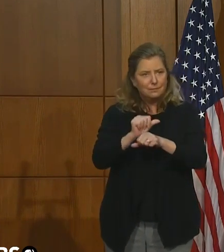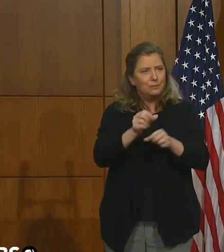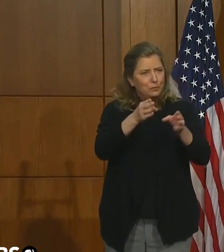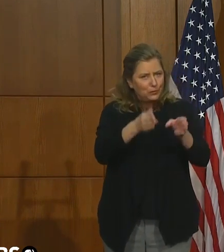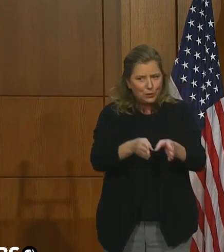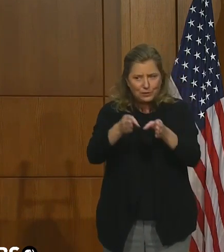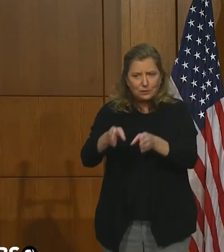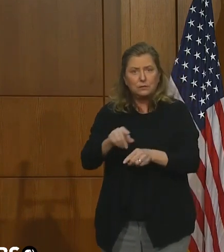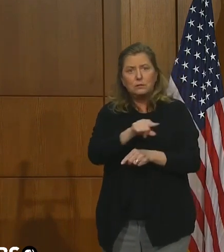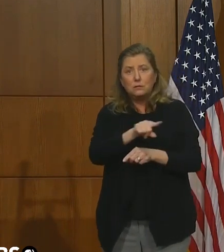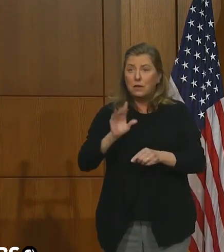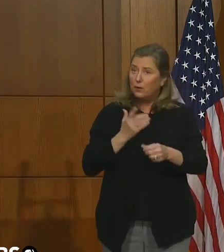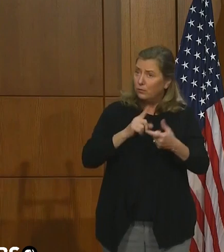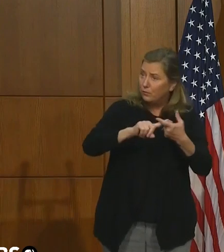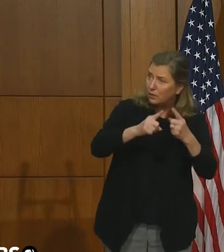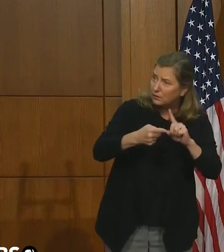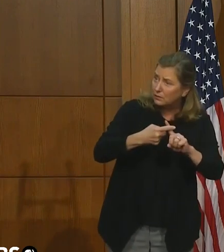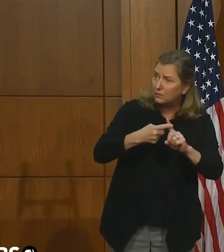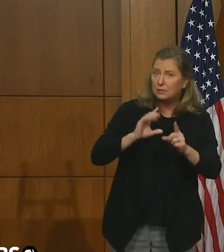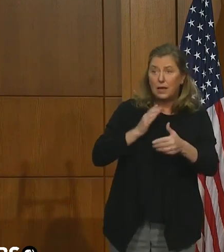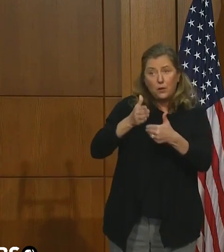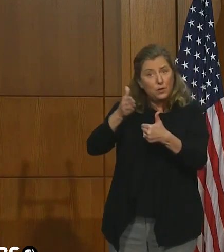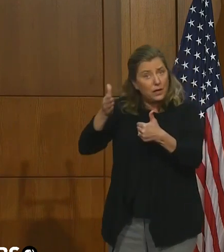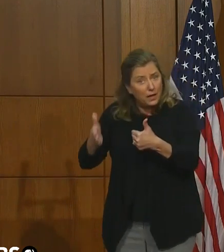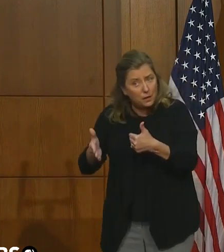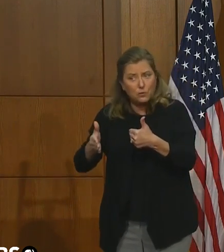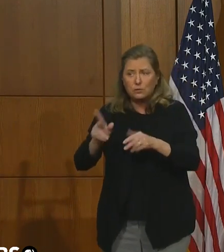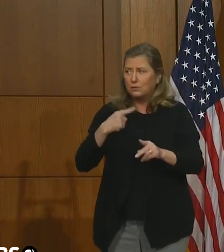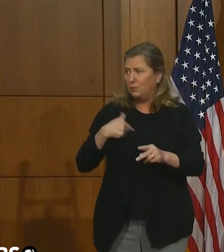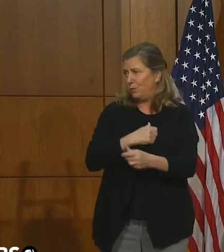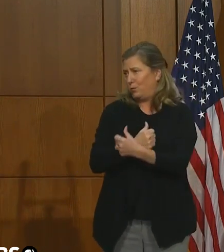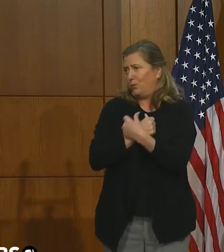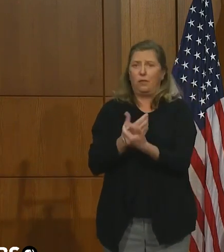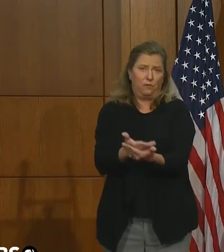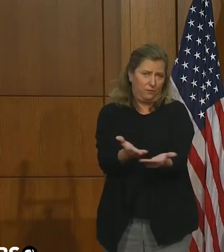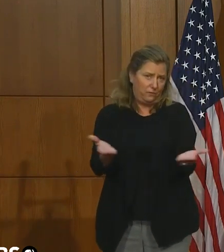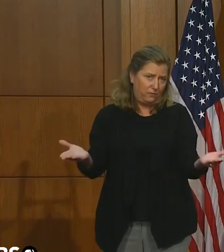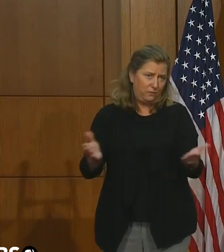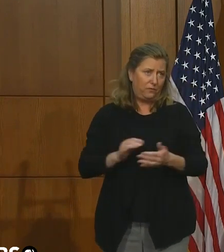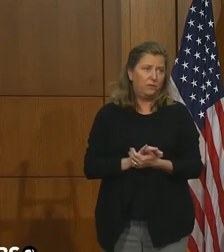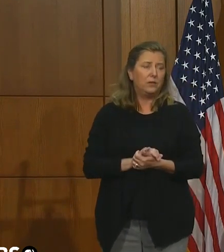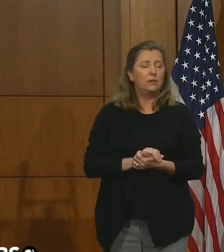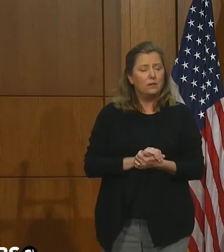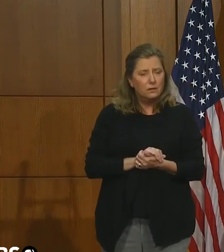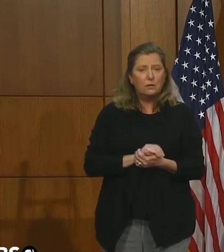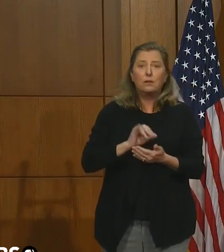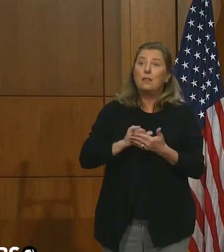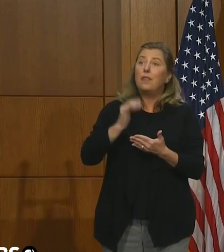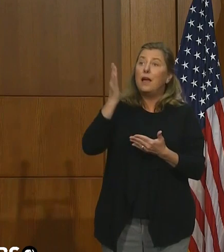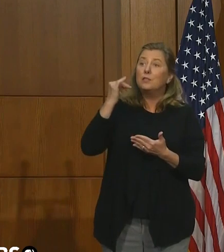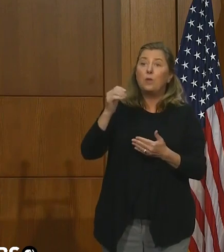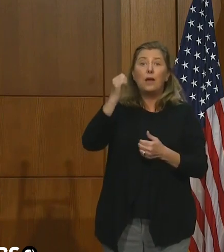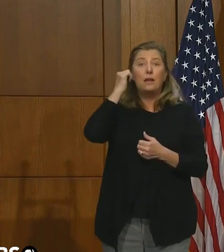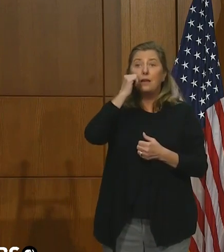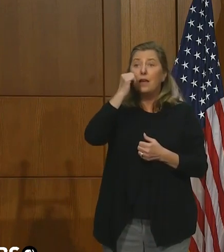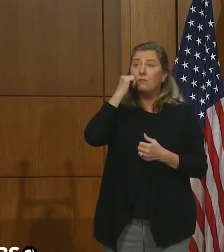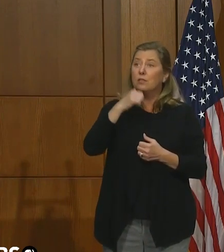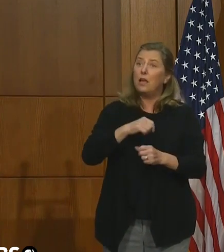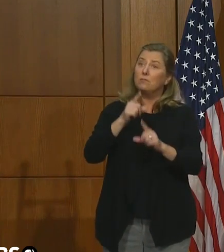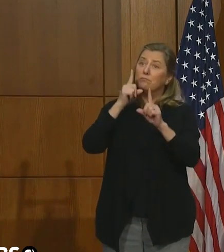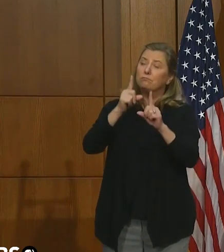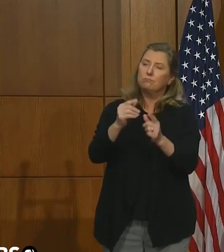are our friends, they are our neighbors, and they are our loved ones. And that is why we work every day to